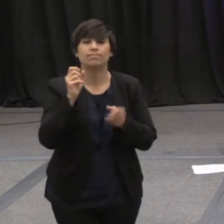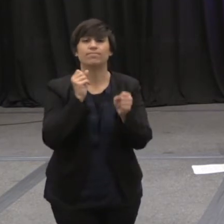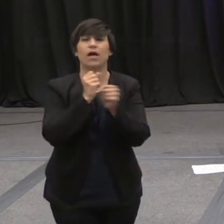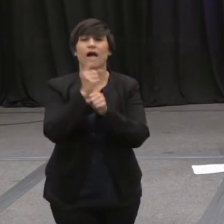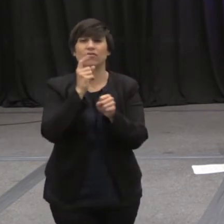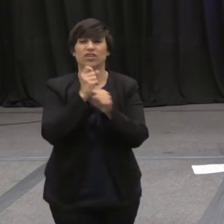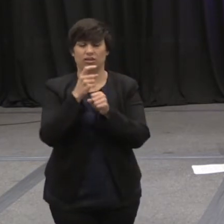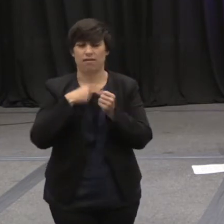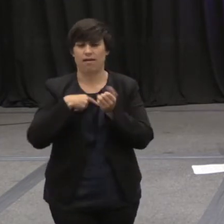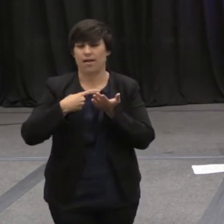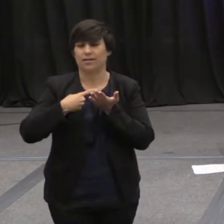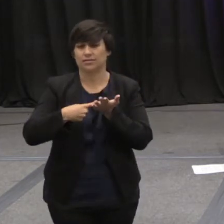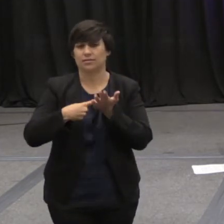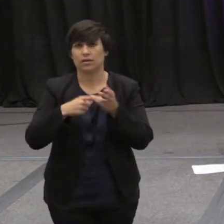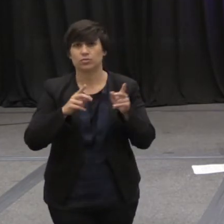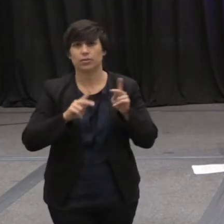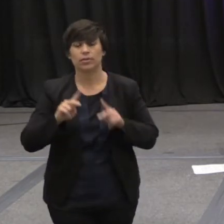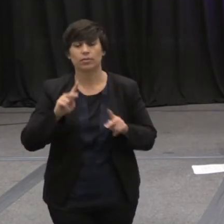with people.